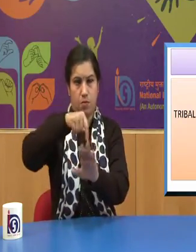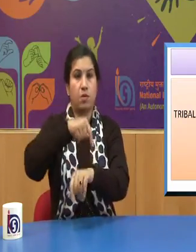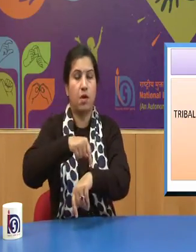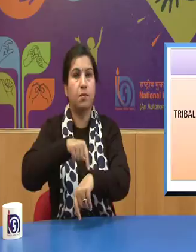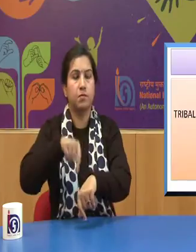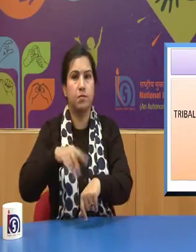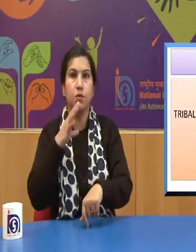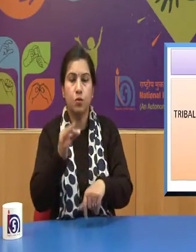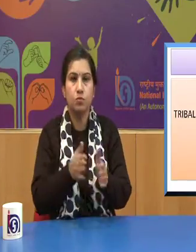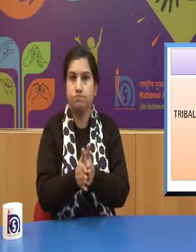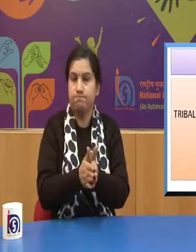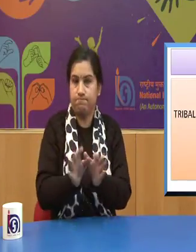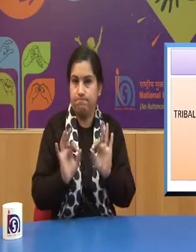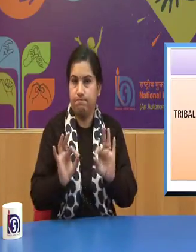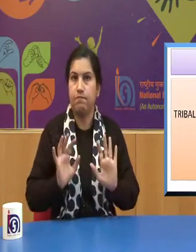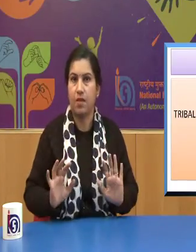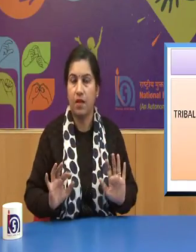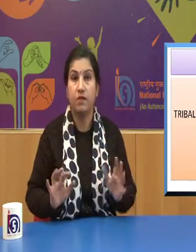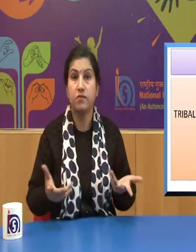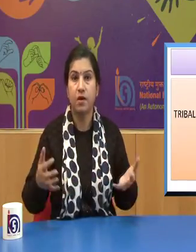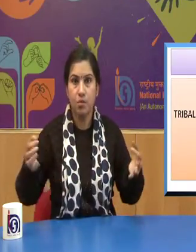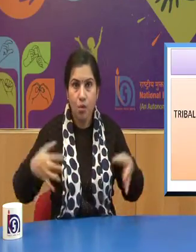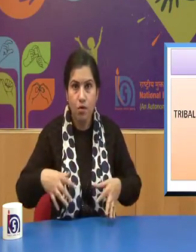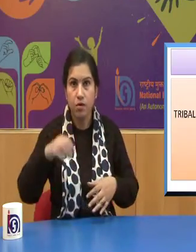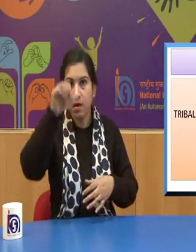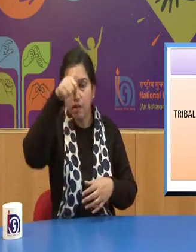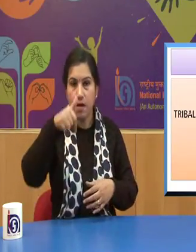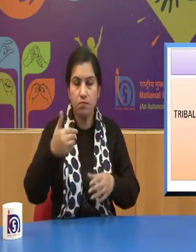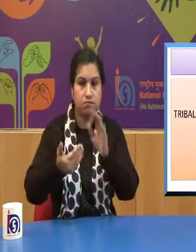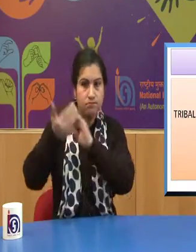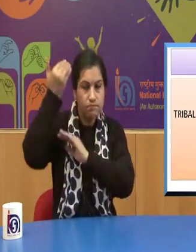This is really a very interesting topic of modern Indian history.